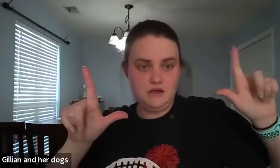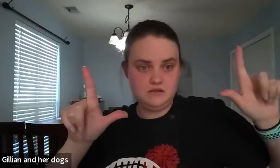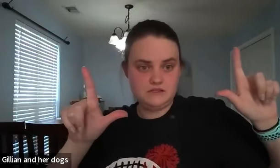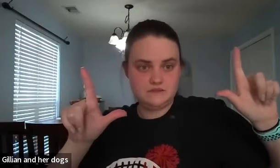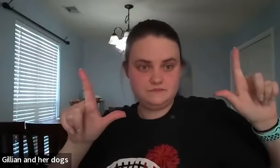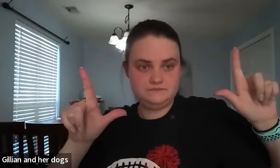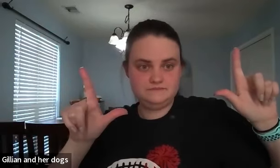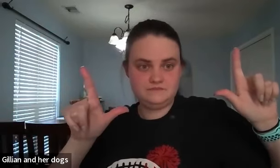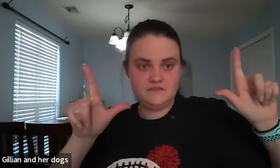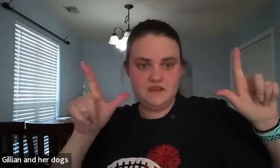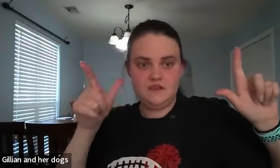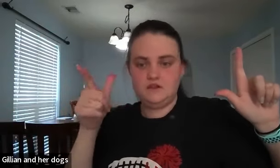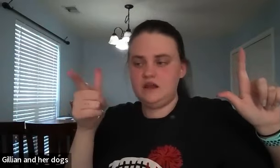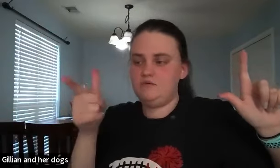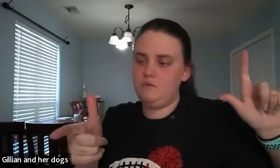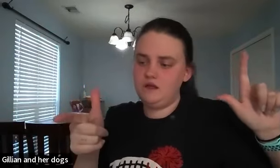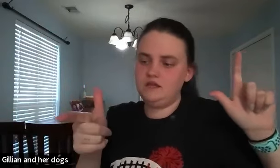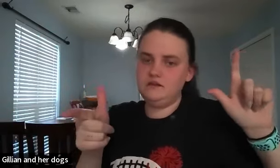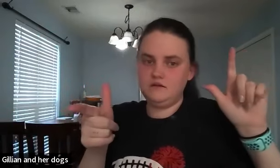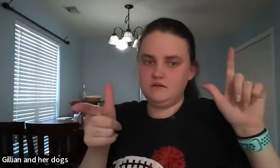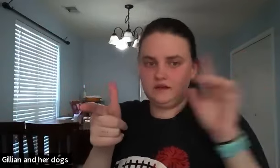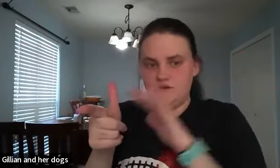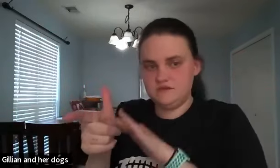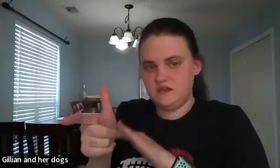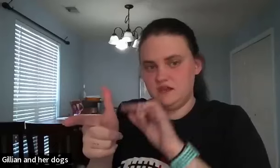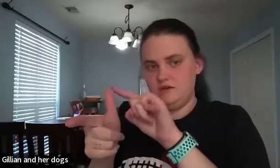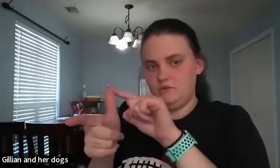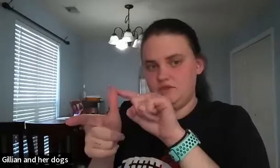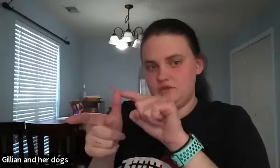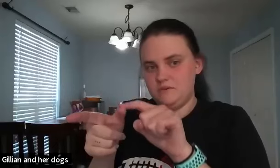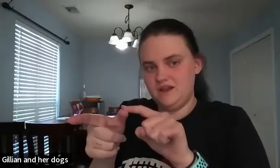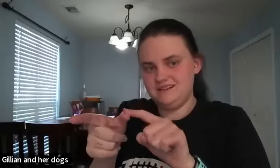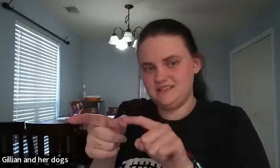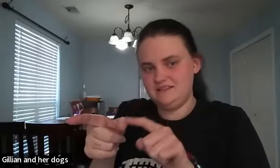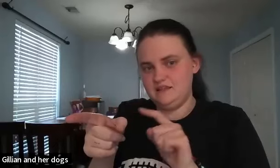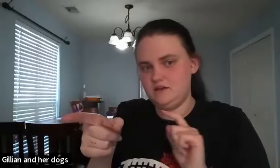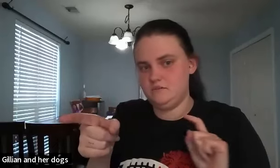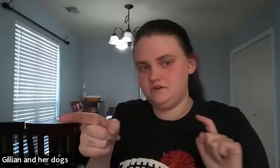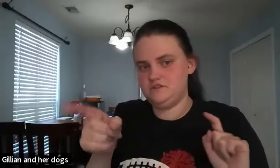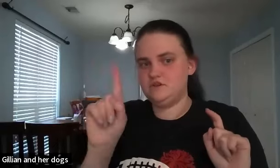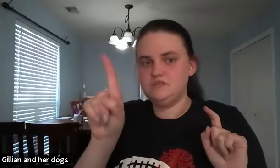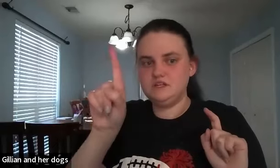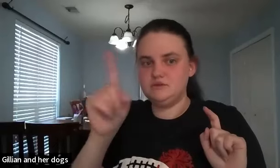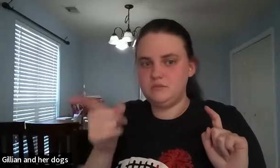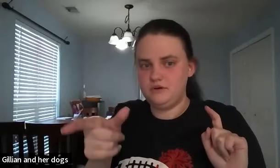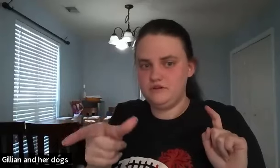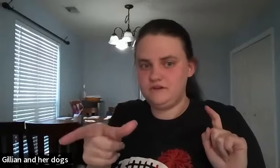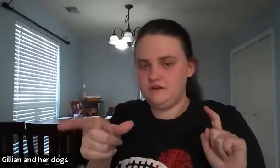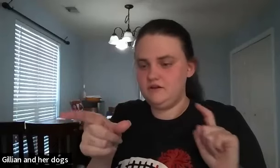L's. You're going to have one kind of on the side with the thumb kind of slightly covered. So it's almost like you're doing a pointer finger.